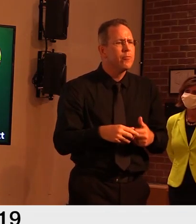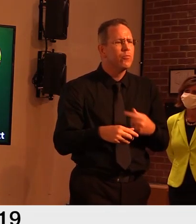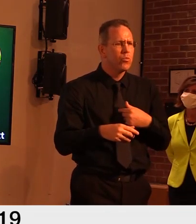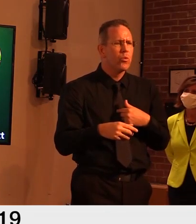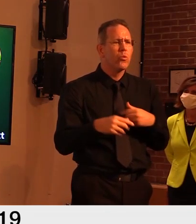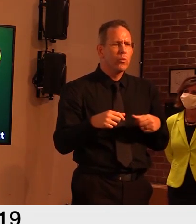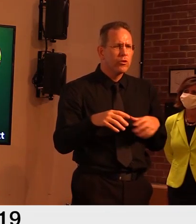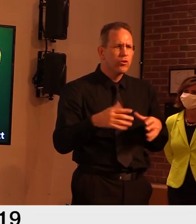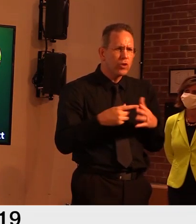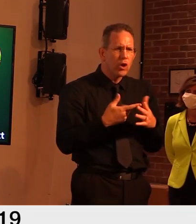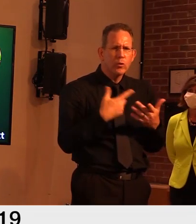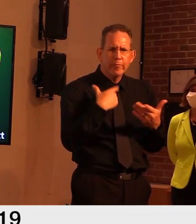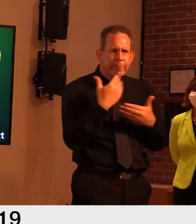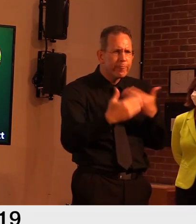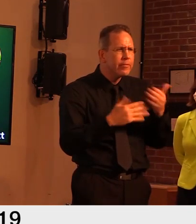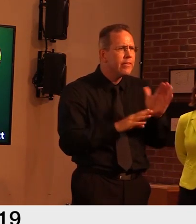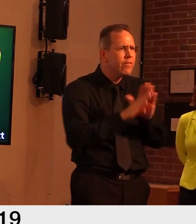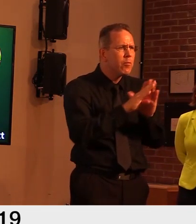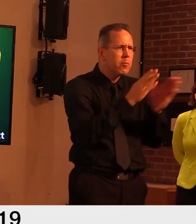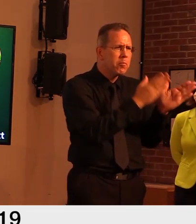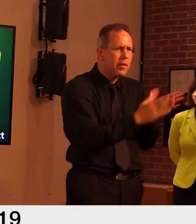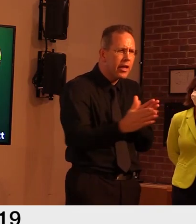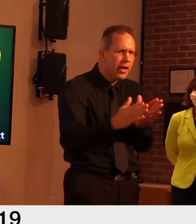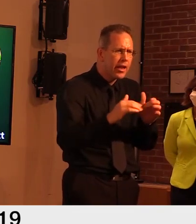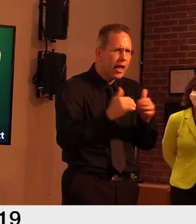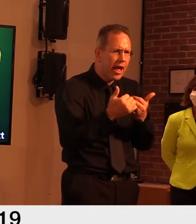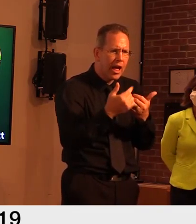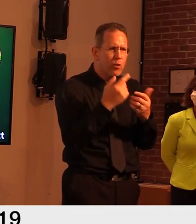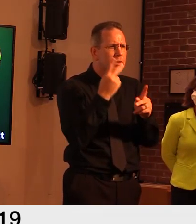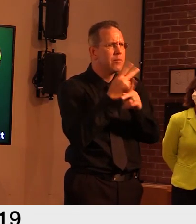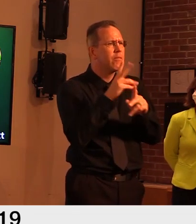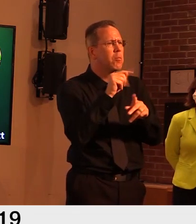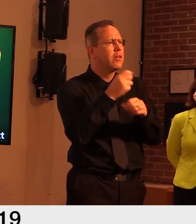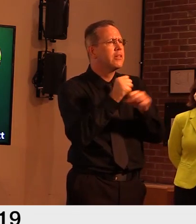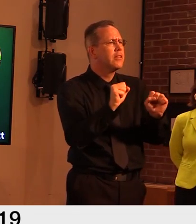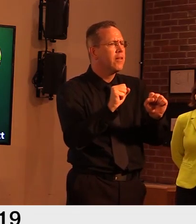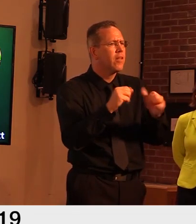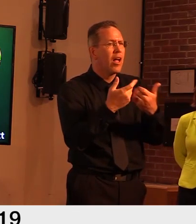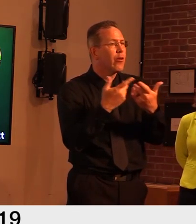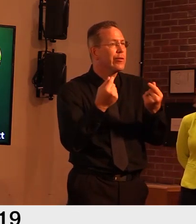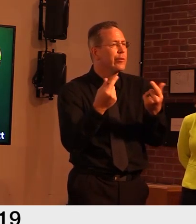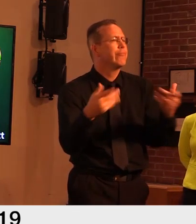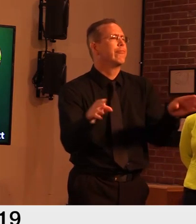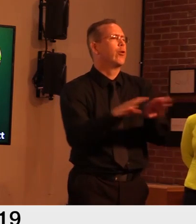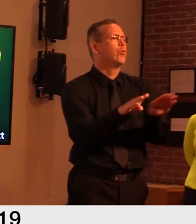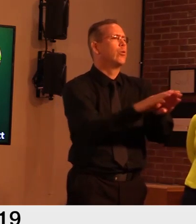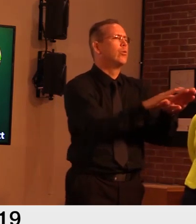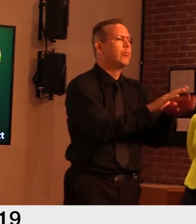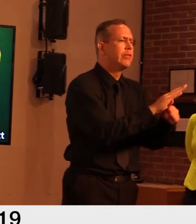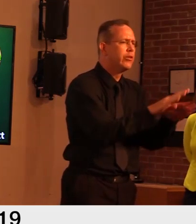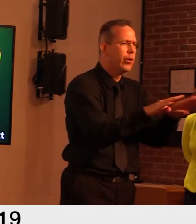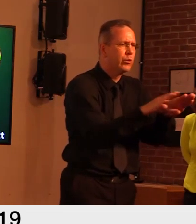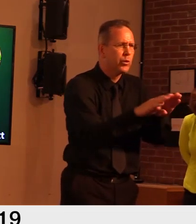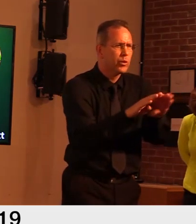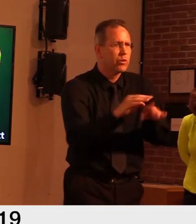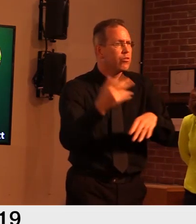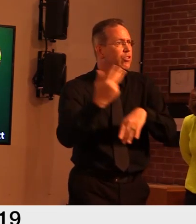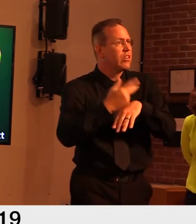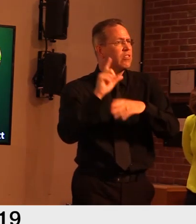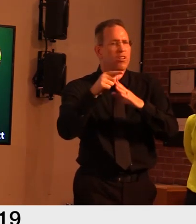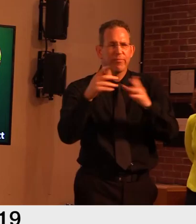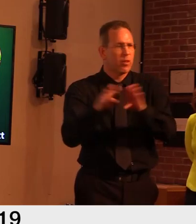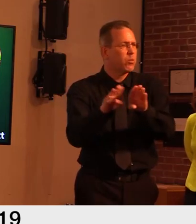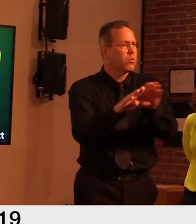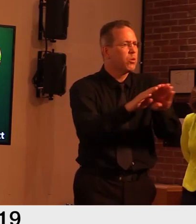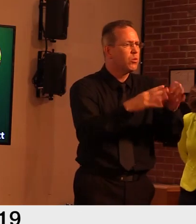able to contact trace at that game or not, it was only 3 days later that that sequential and